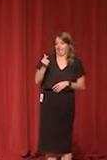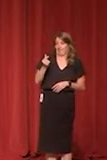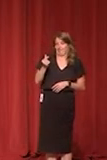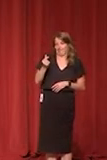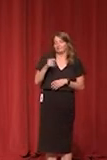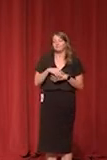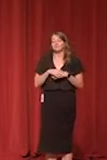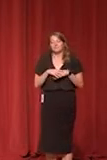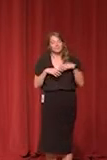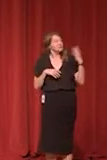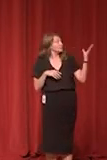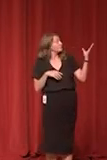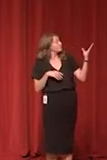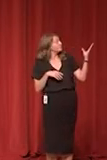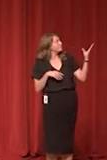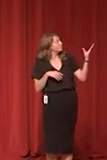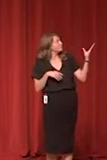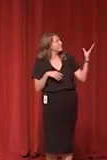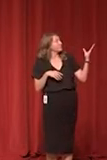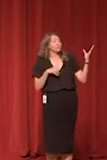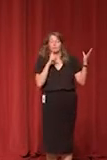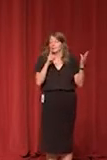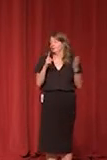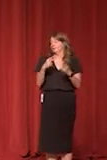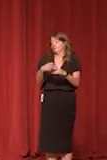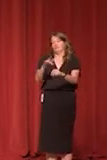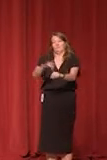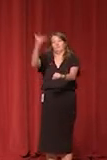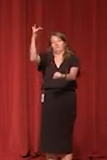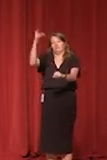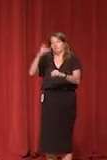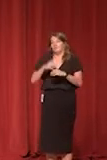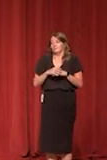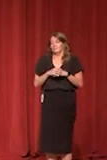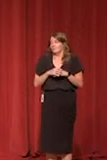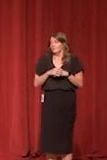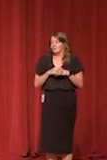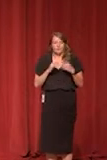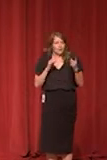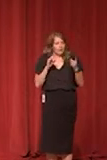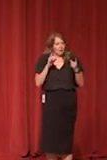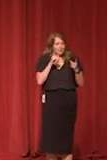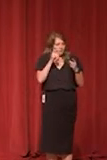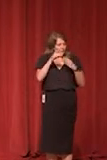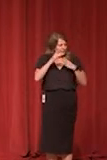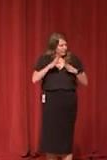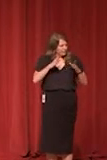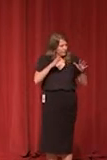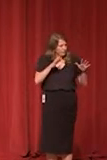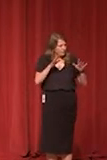really world-renowned, led by Dr. Sterling Johnson. Hopefully he's here. Sterling, raise your hands. Are you here?